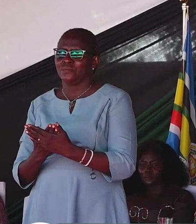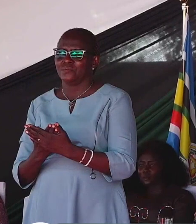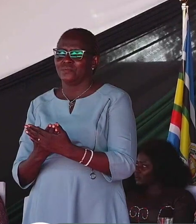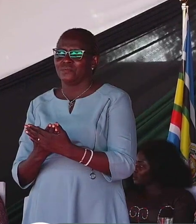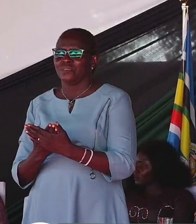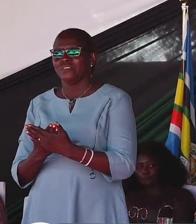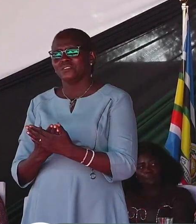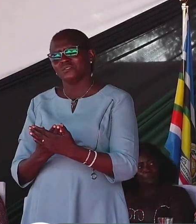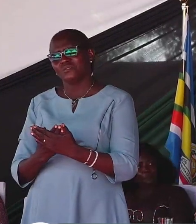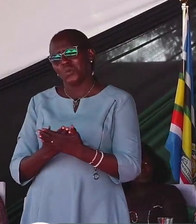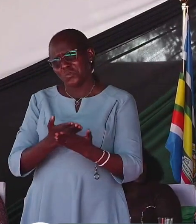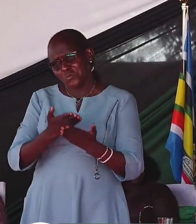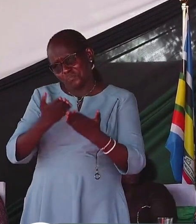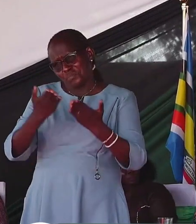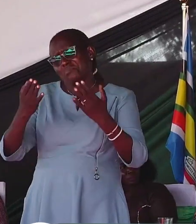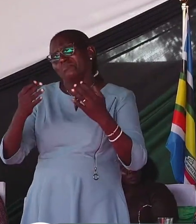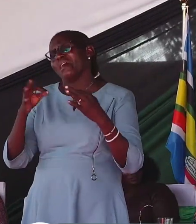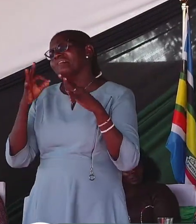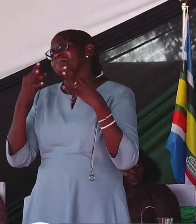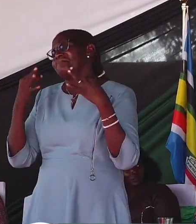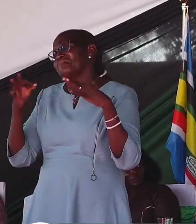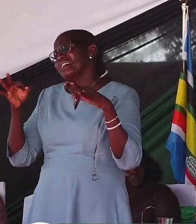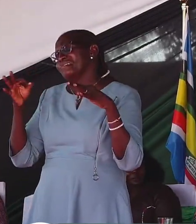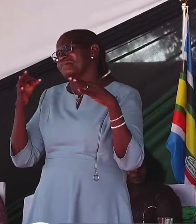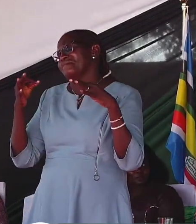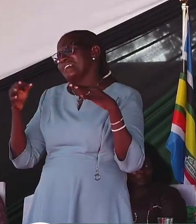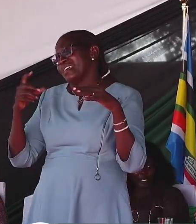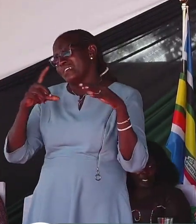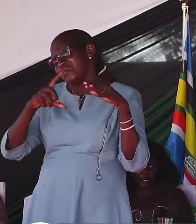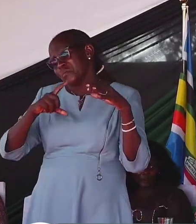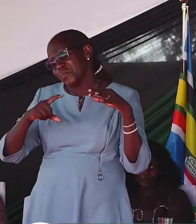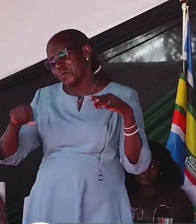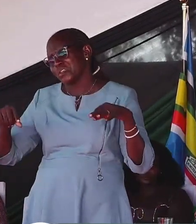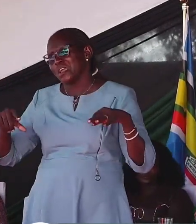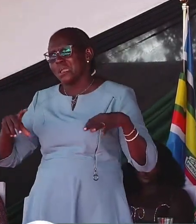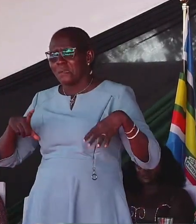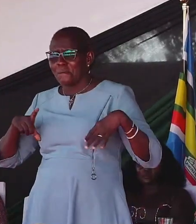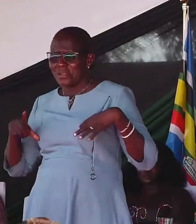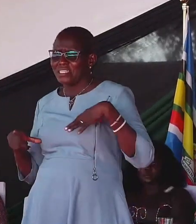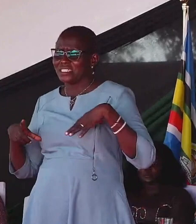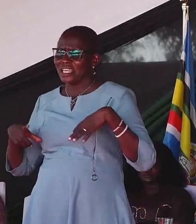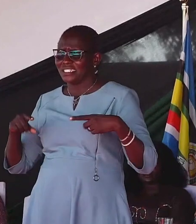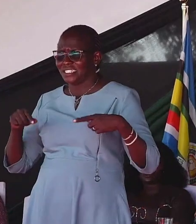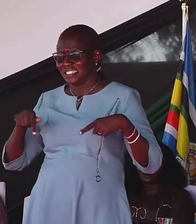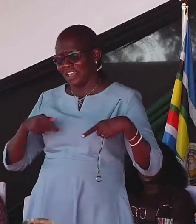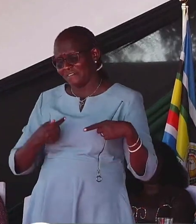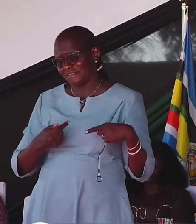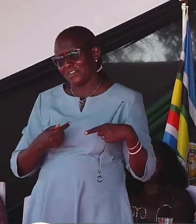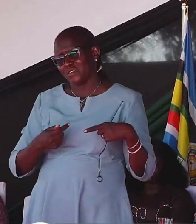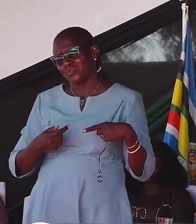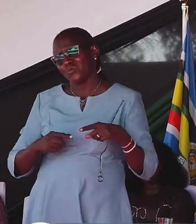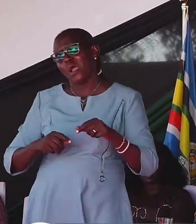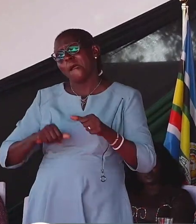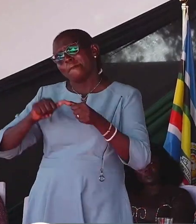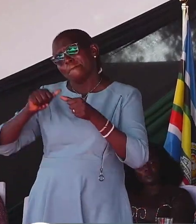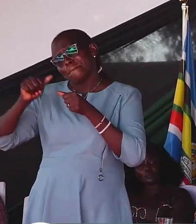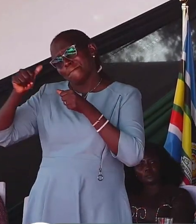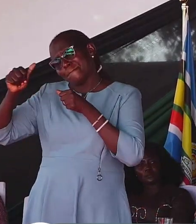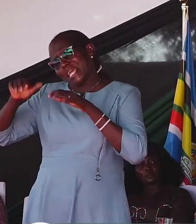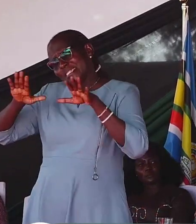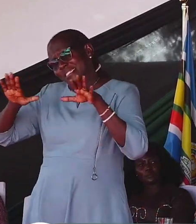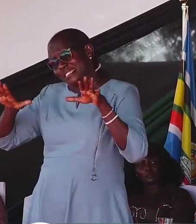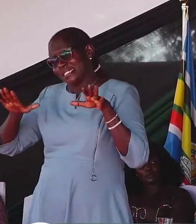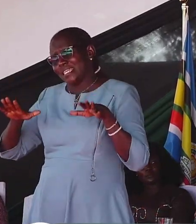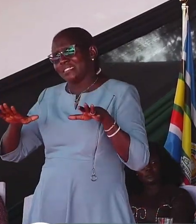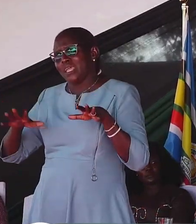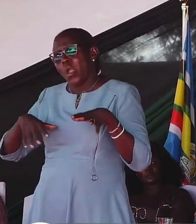at liberty now to live at your own pleasure, to your destinations. But we wish